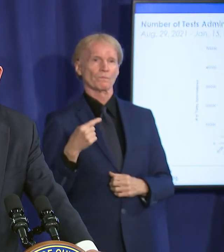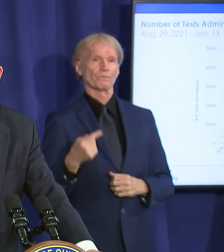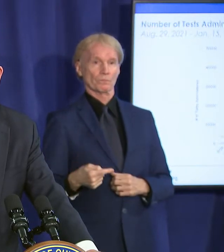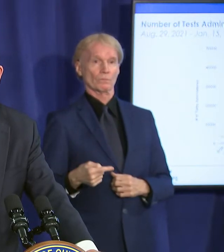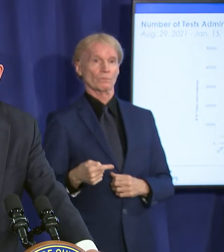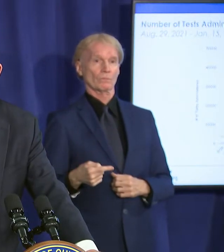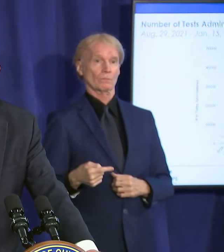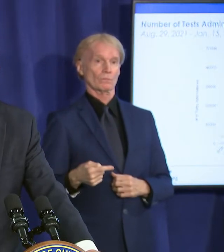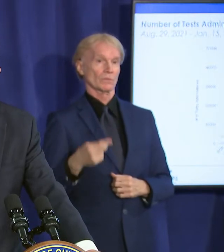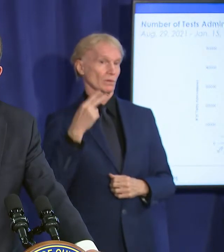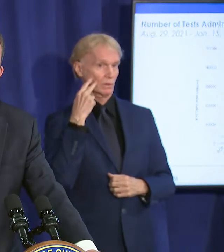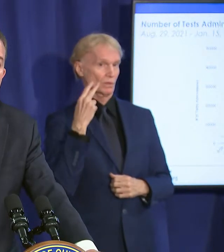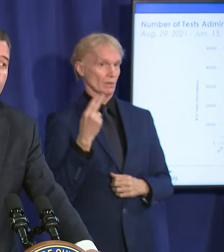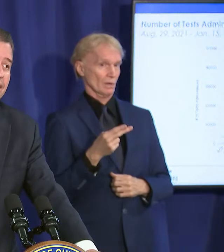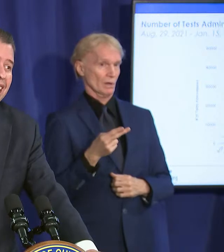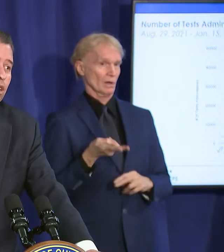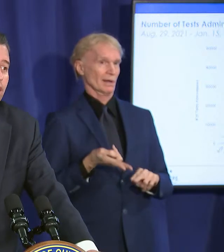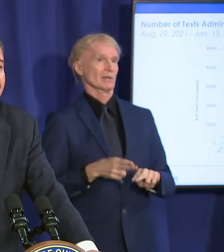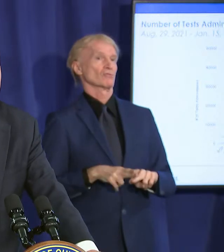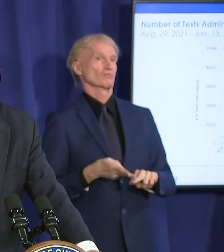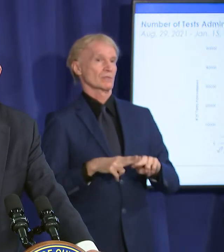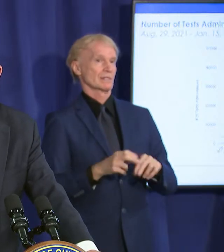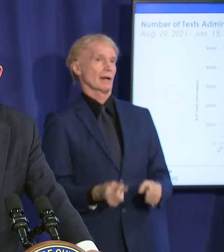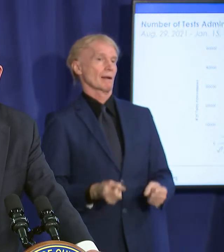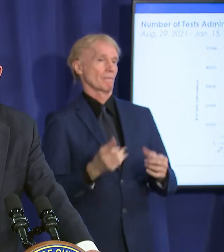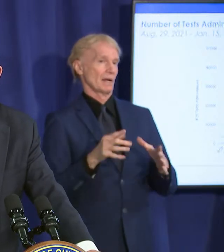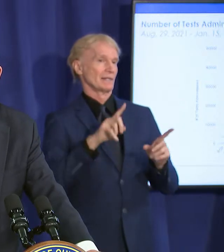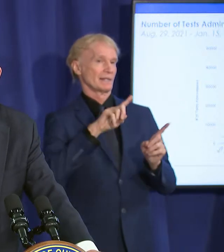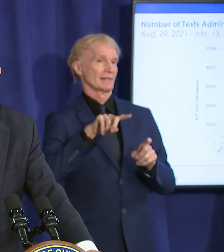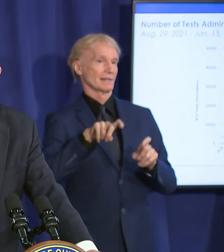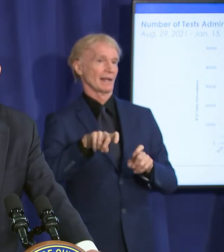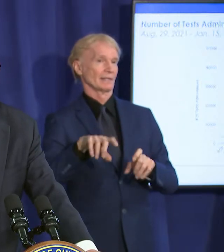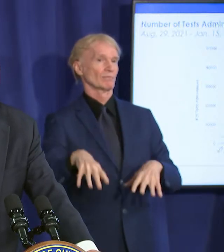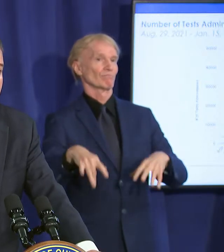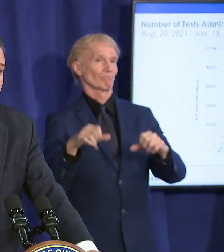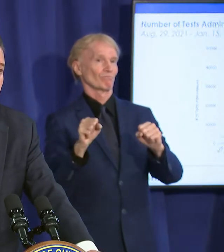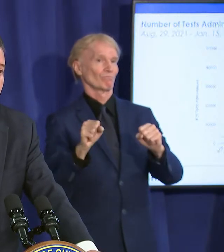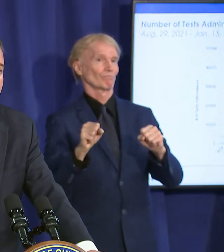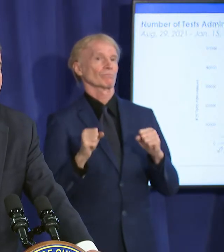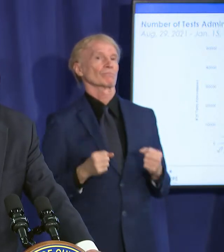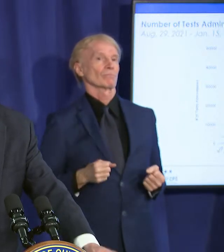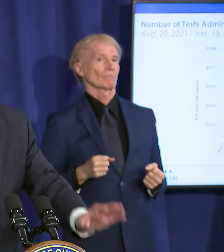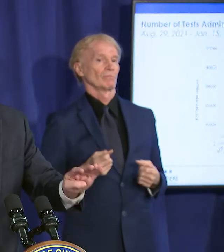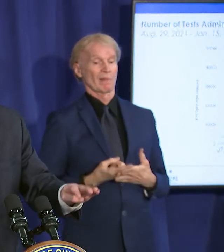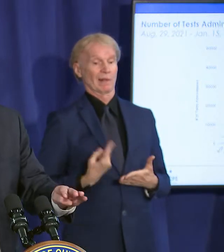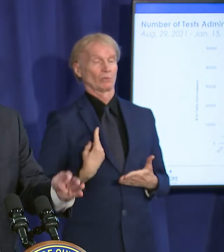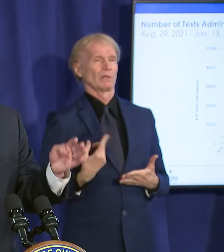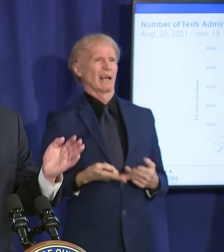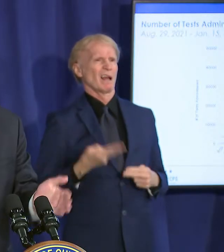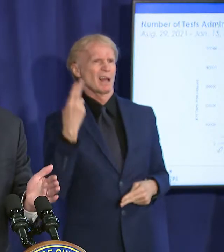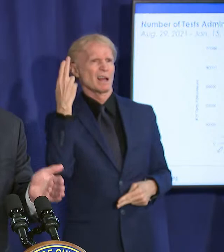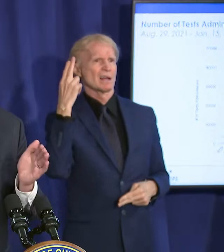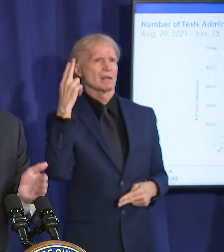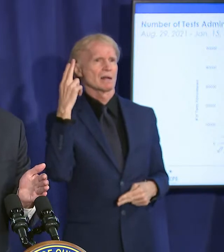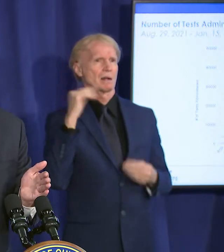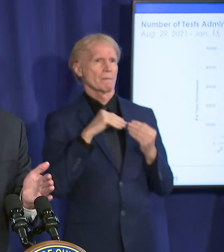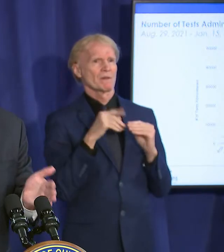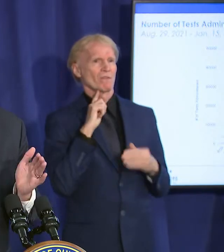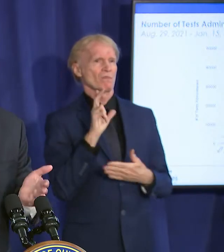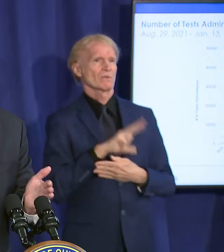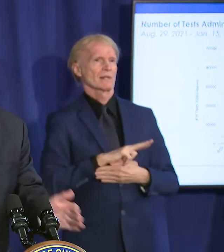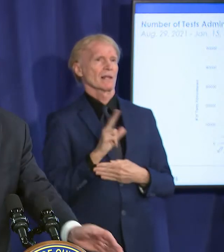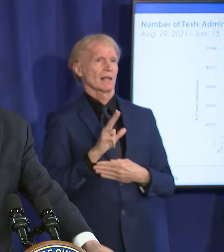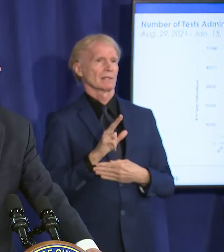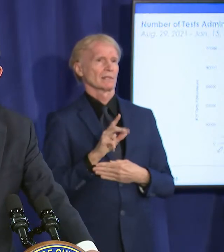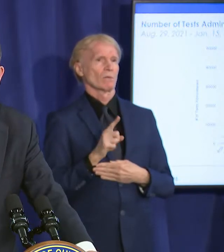And you can see again, we're seeing the increase in the actual tests being administered, with this last week being the highest we've ever done in a 3-day period. Remember,